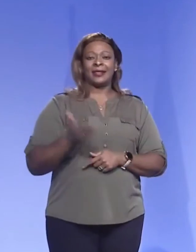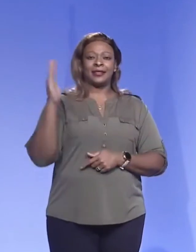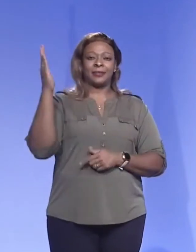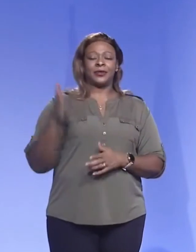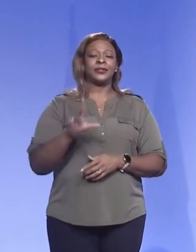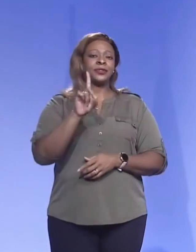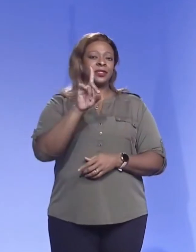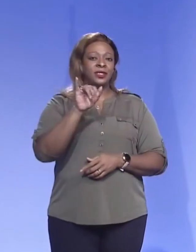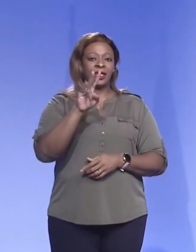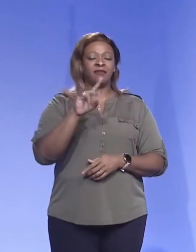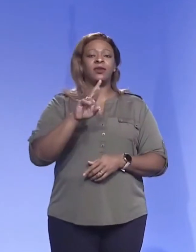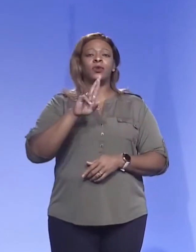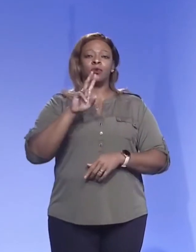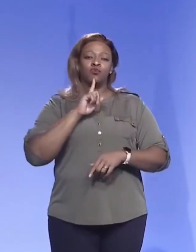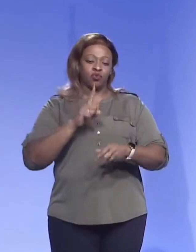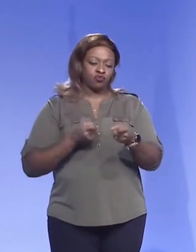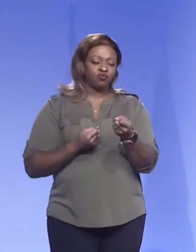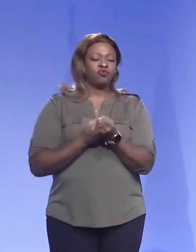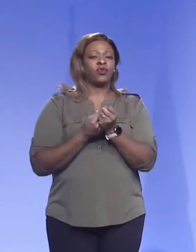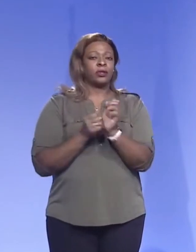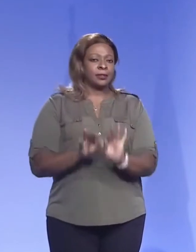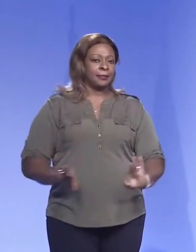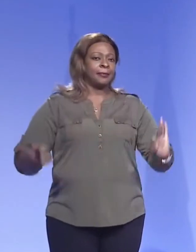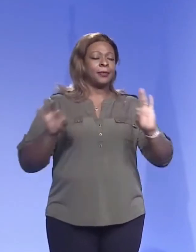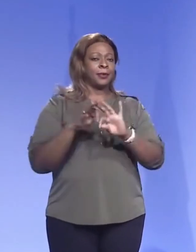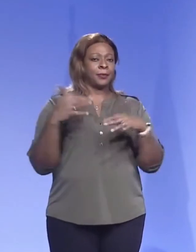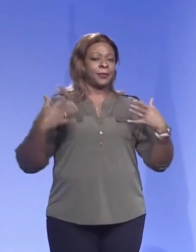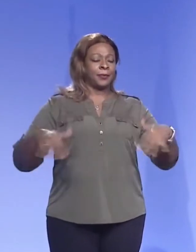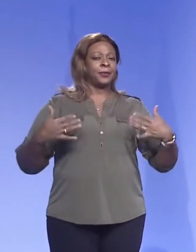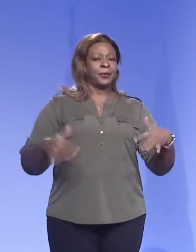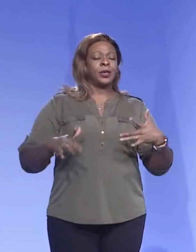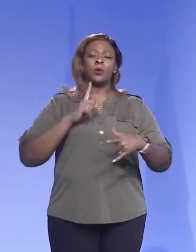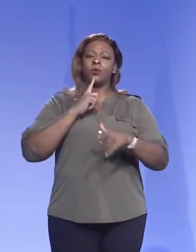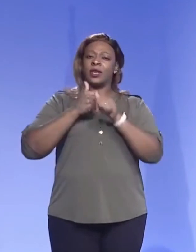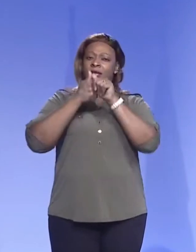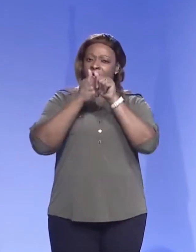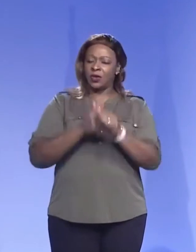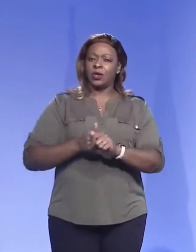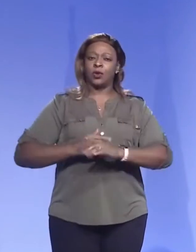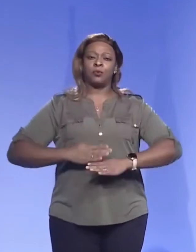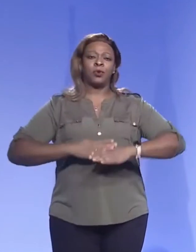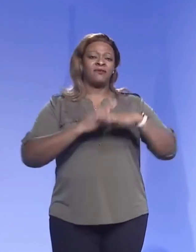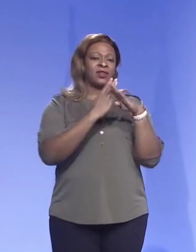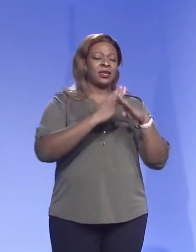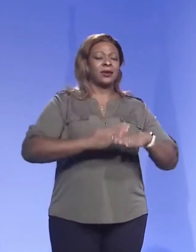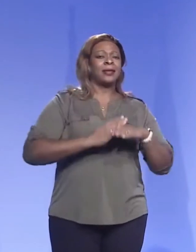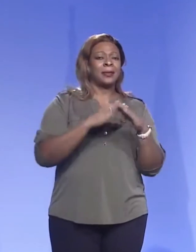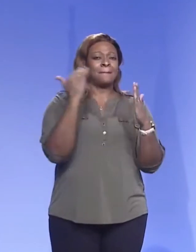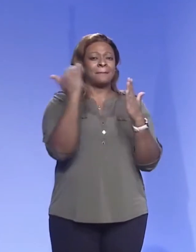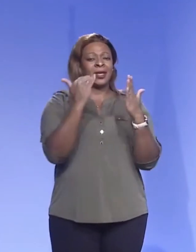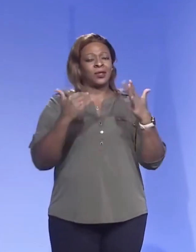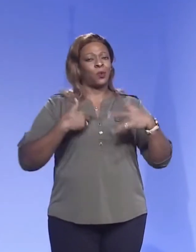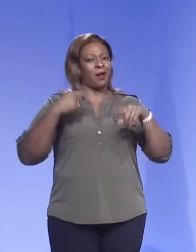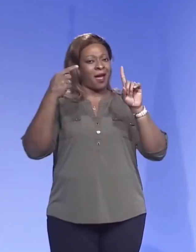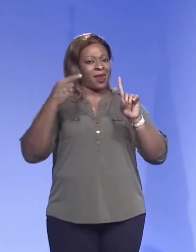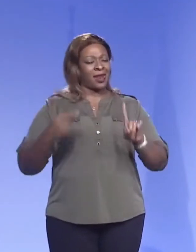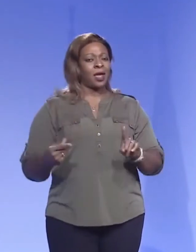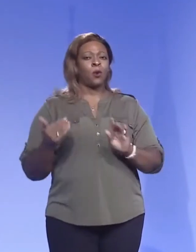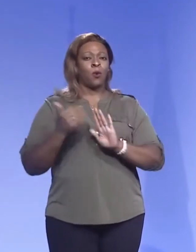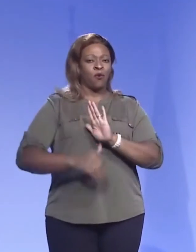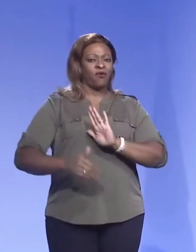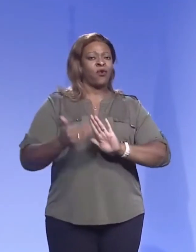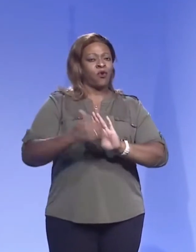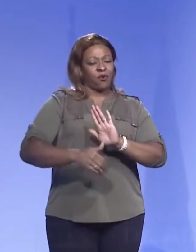David reinforced the importance of us really adhering to the preventive measures that we've highlighted over and over